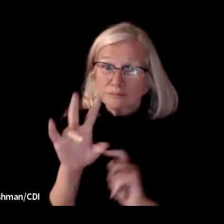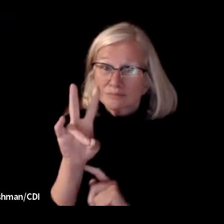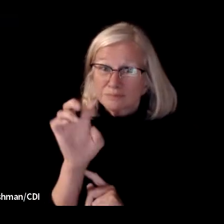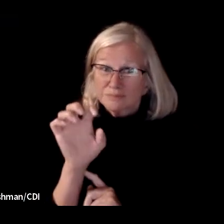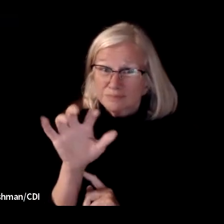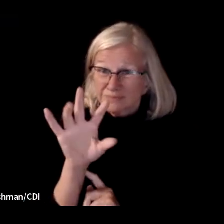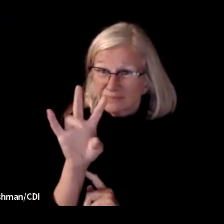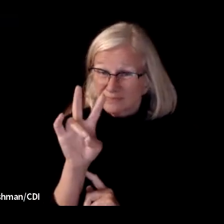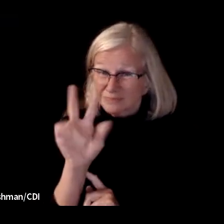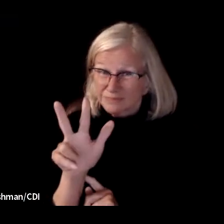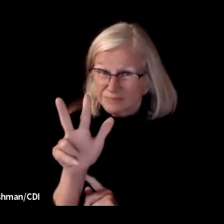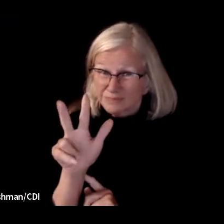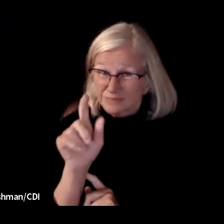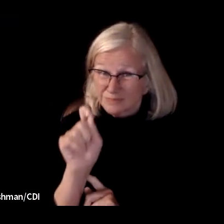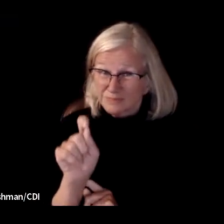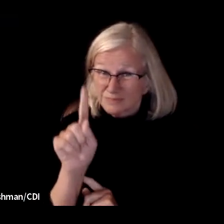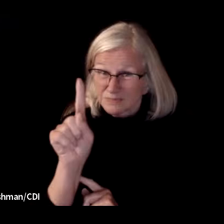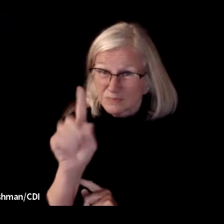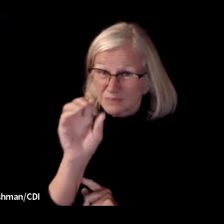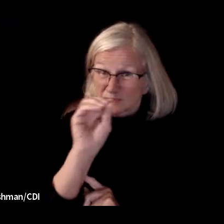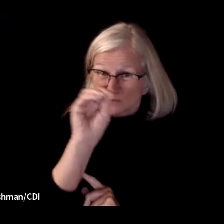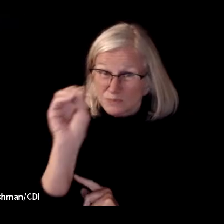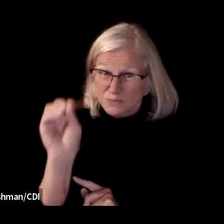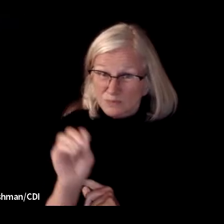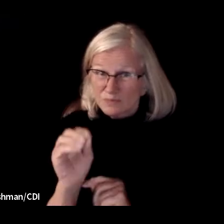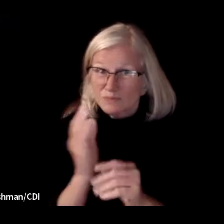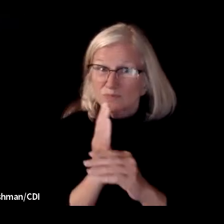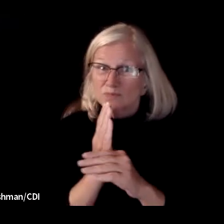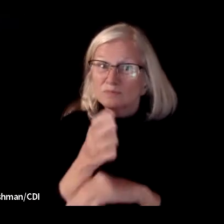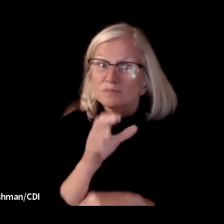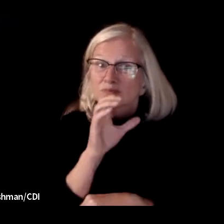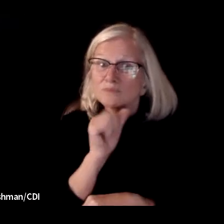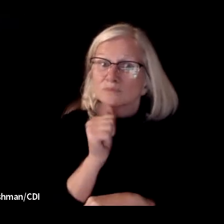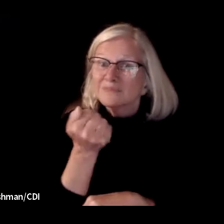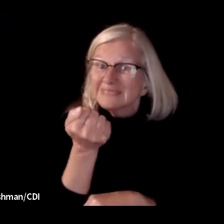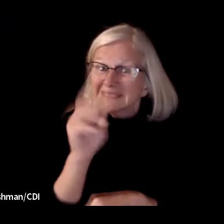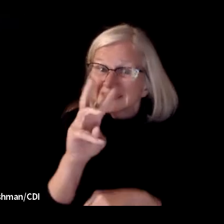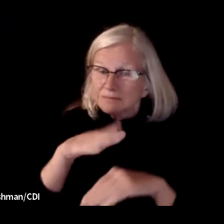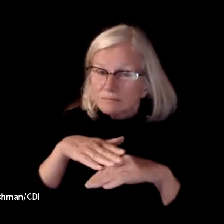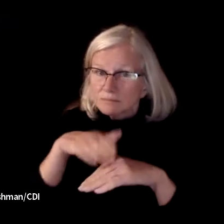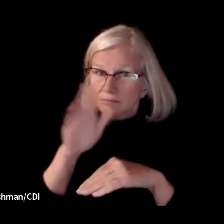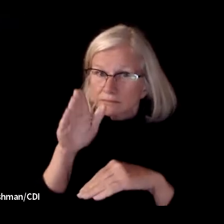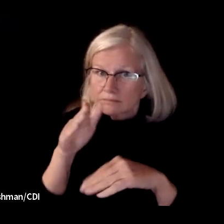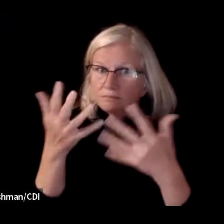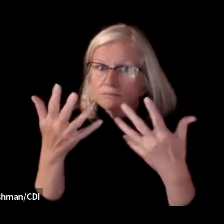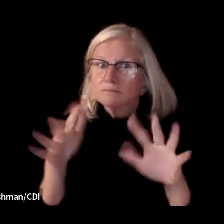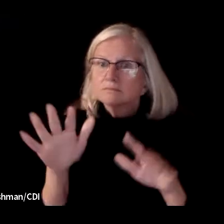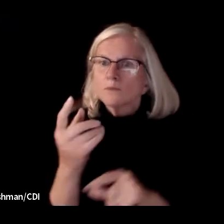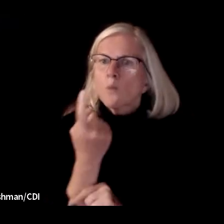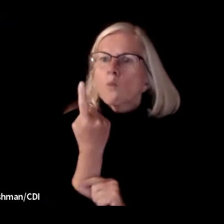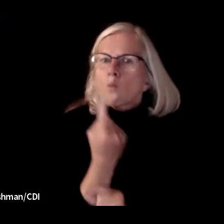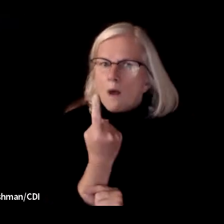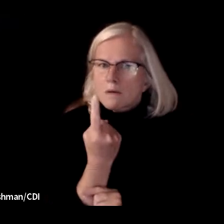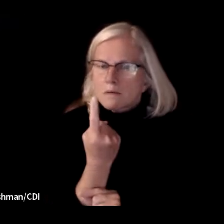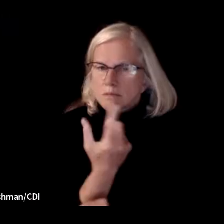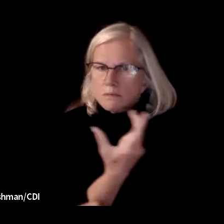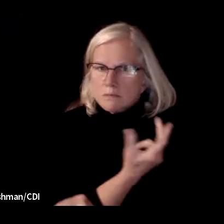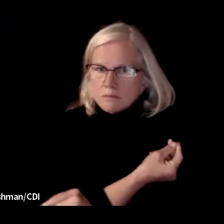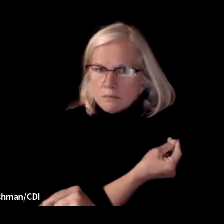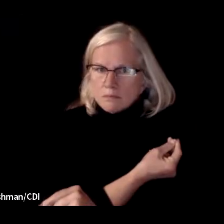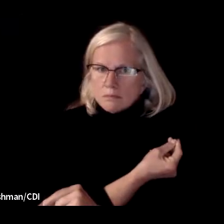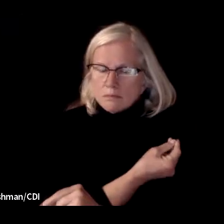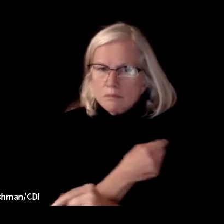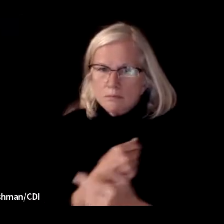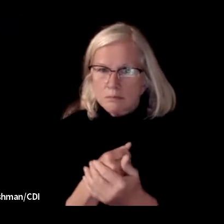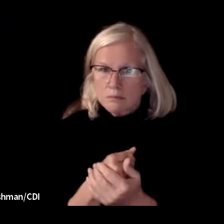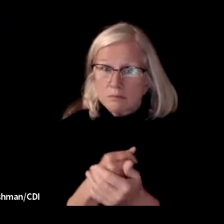of 16 and up, who have received at least one dose. And as we've said many a time